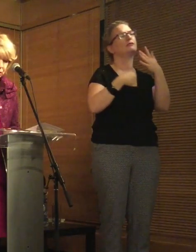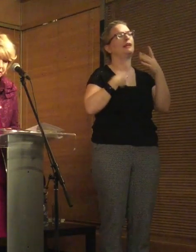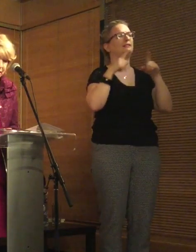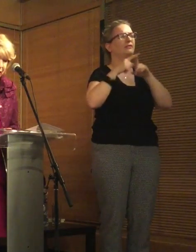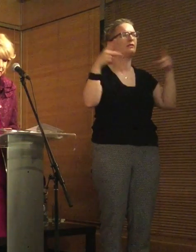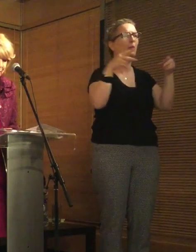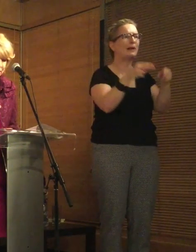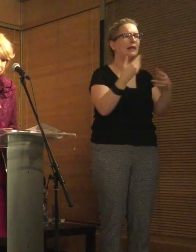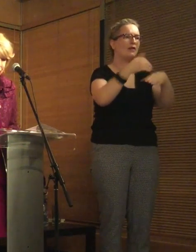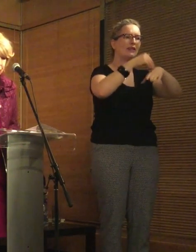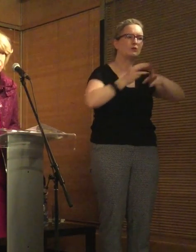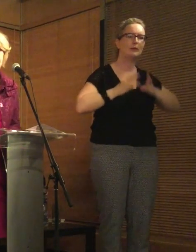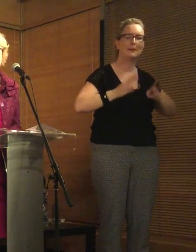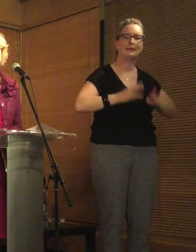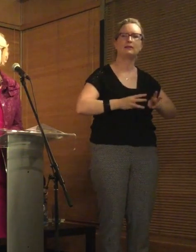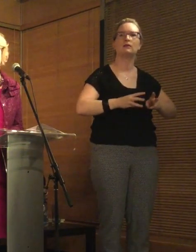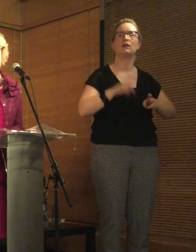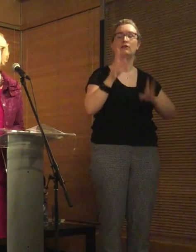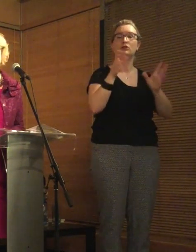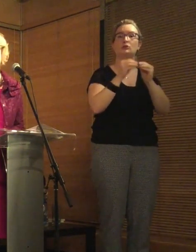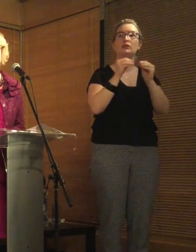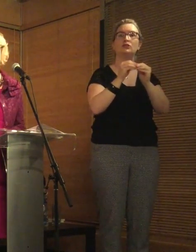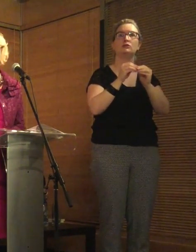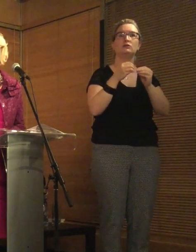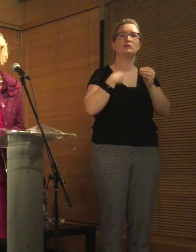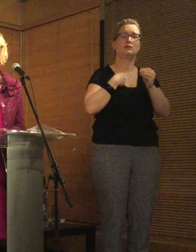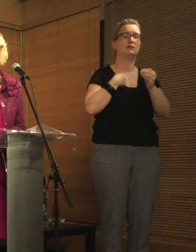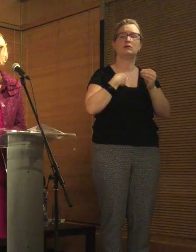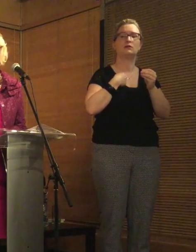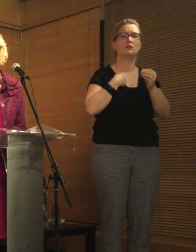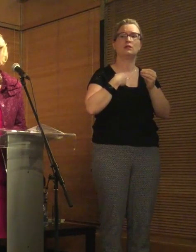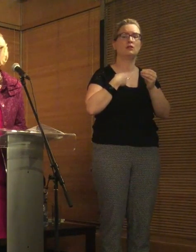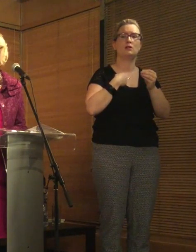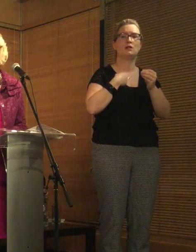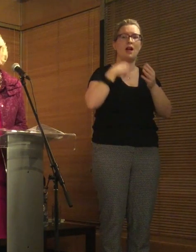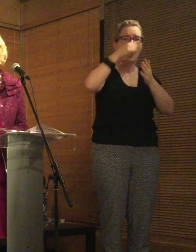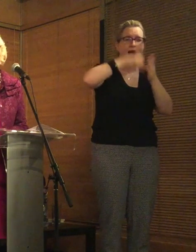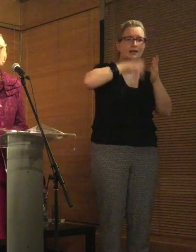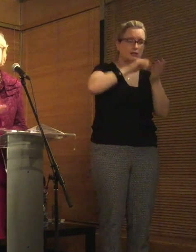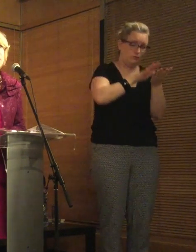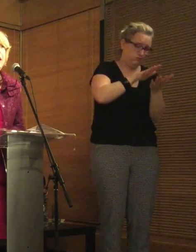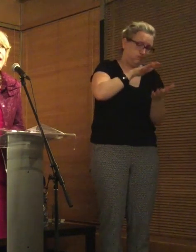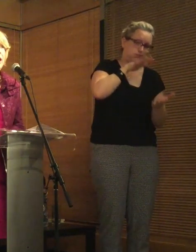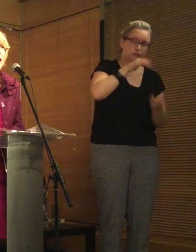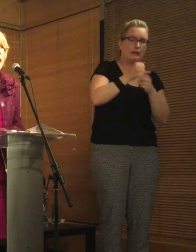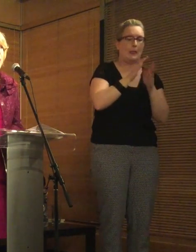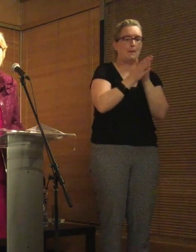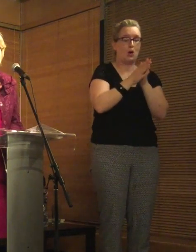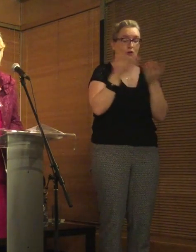have caused. And they mentioned that the sheer volume of articles in this book that will